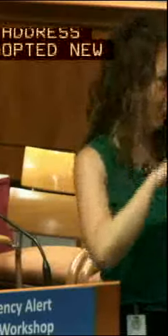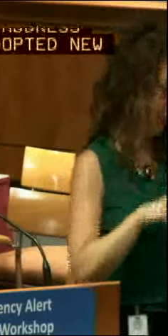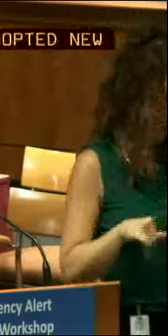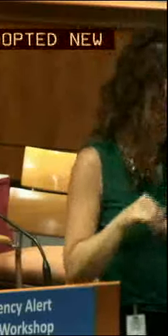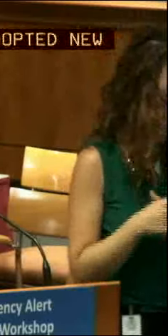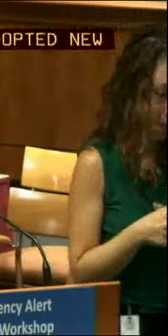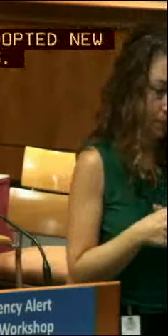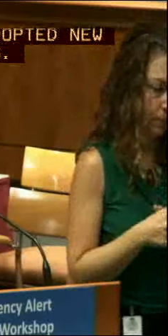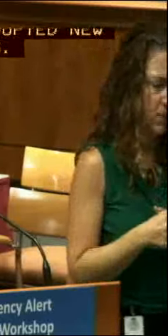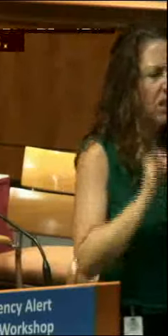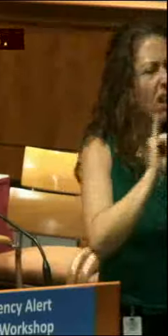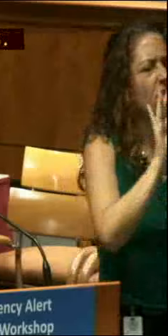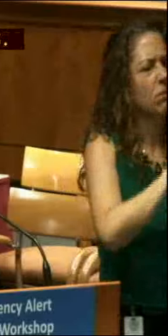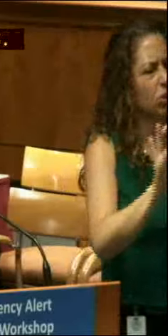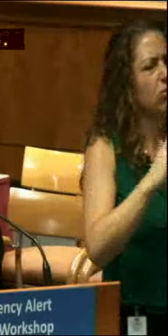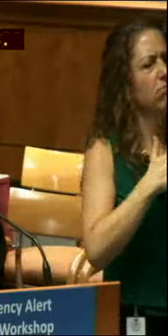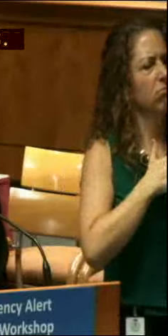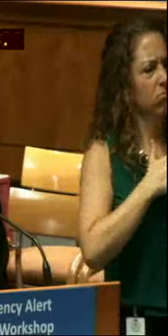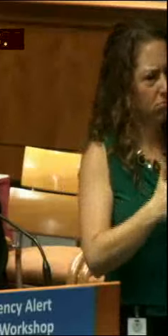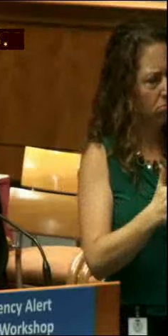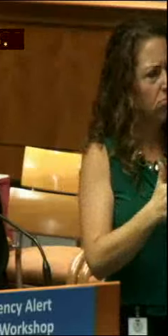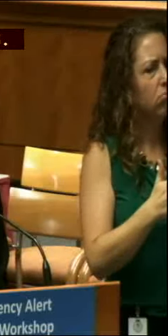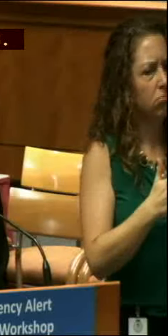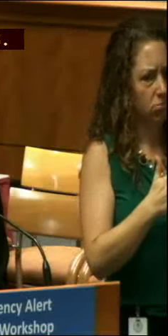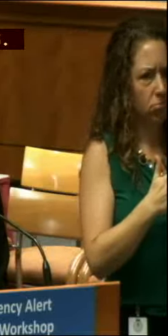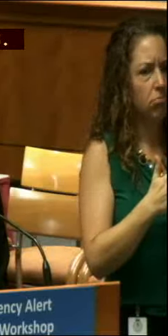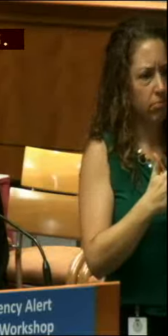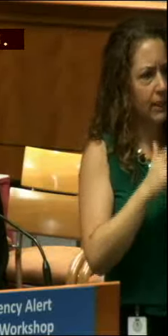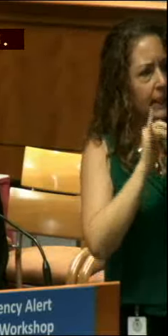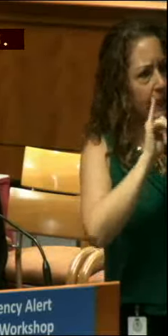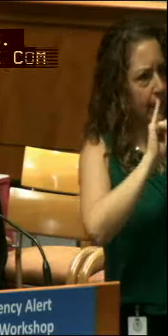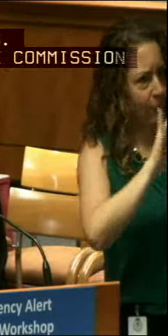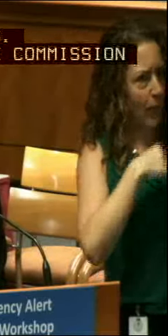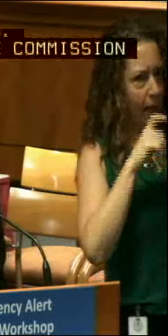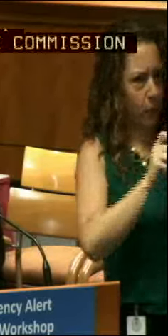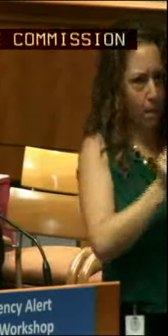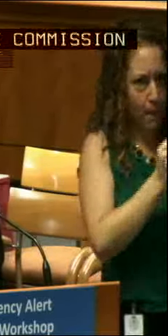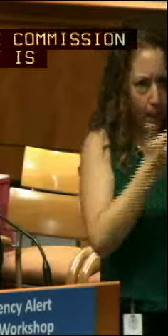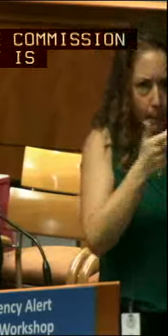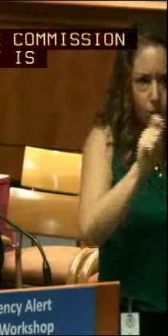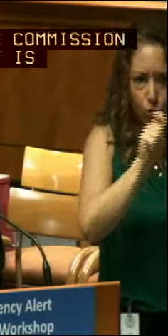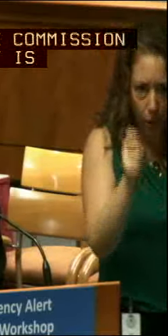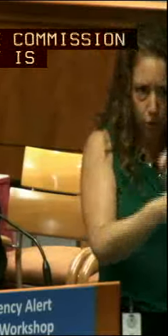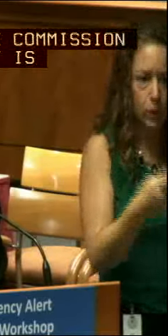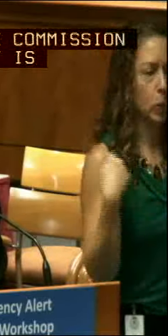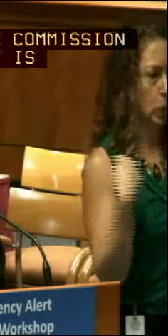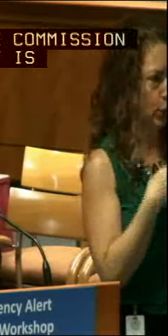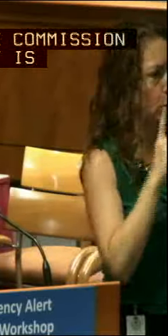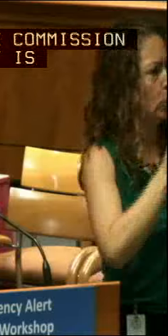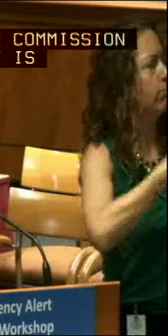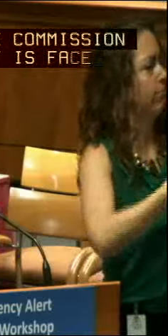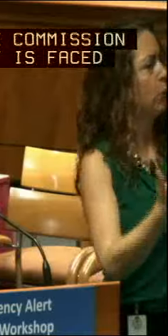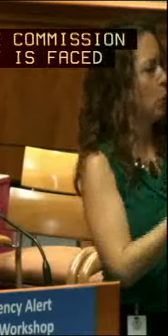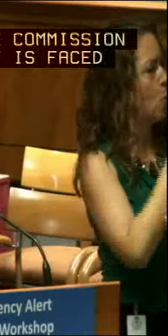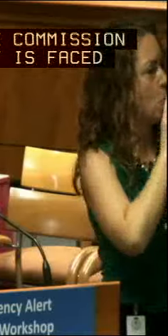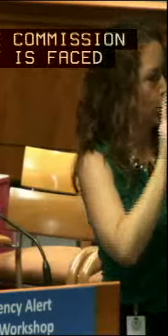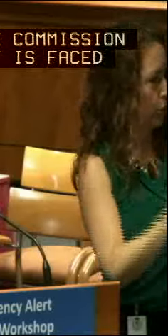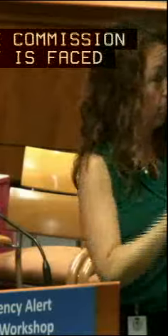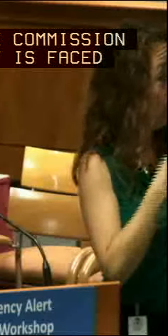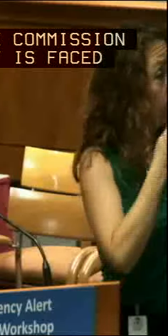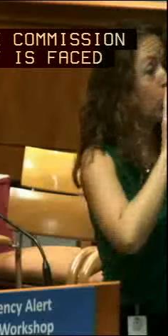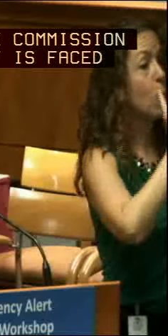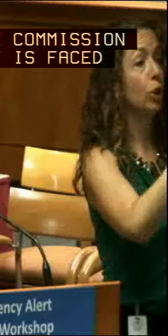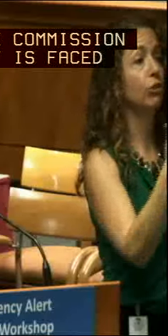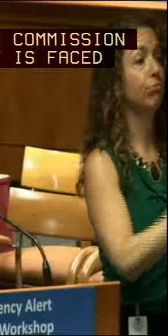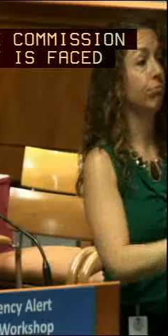Commission normally does when it is faced with making some critical changes, but we took things a step further.